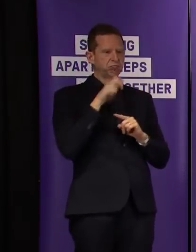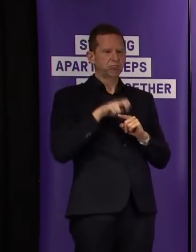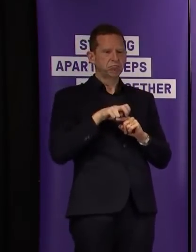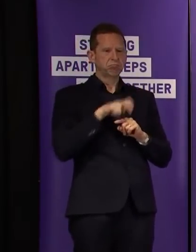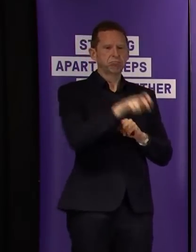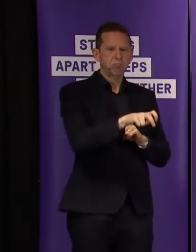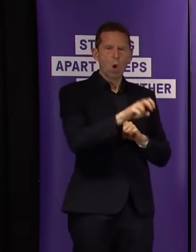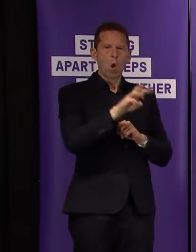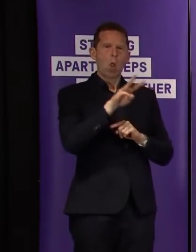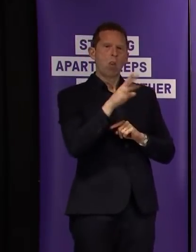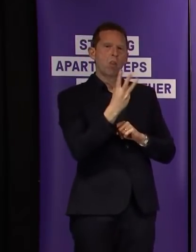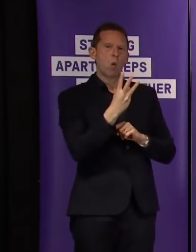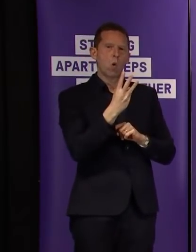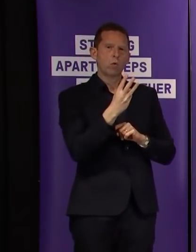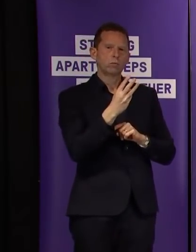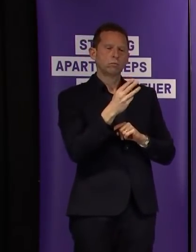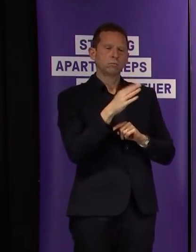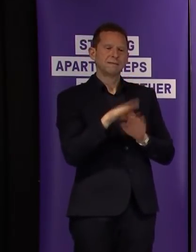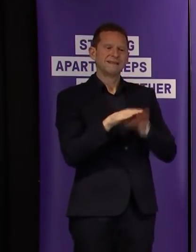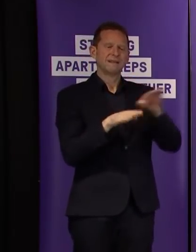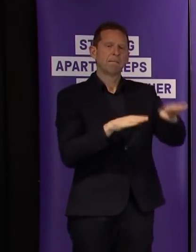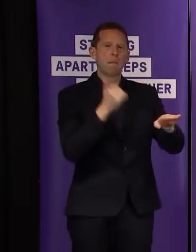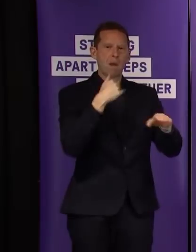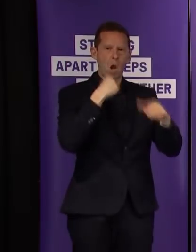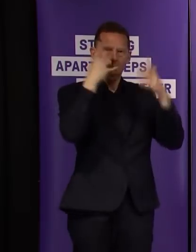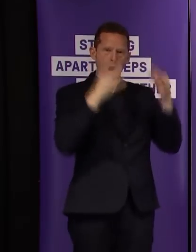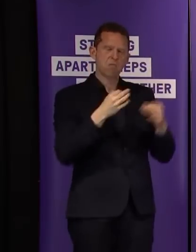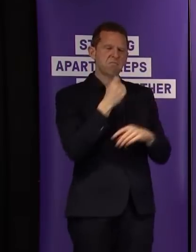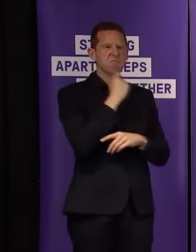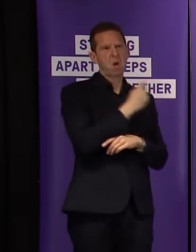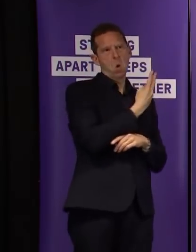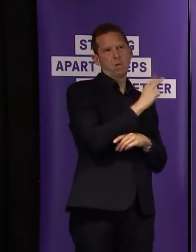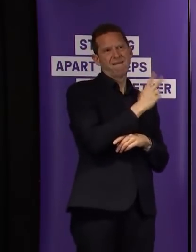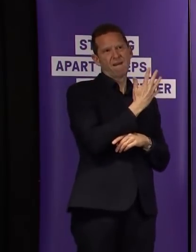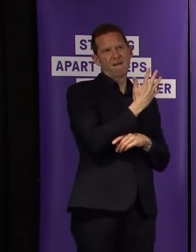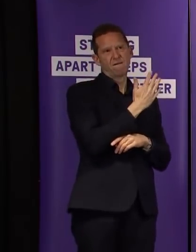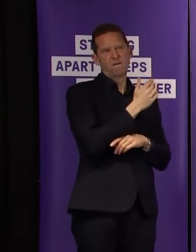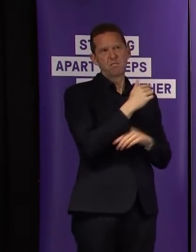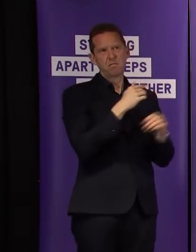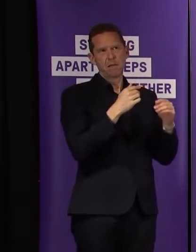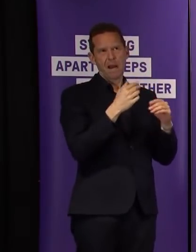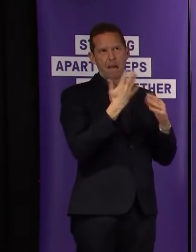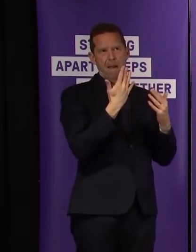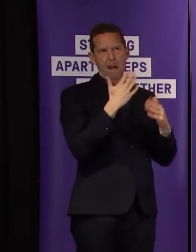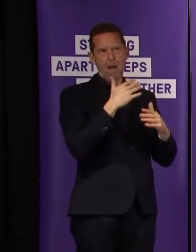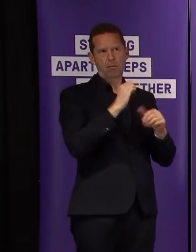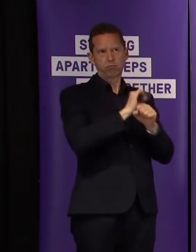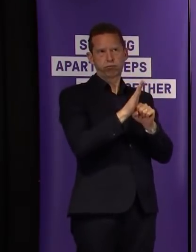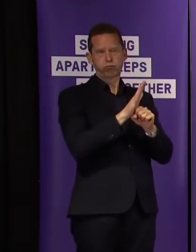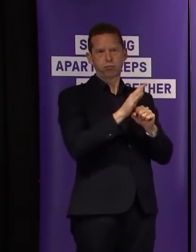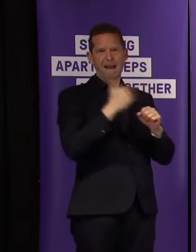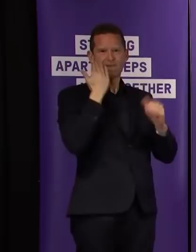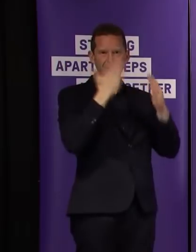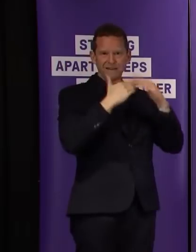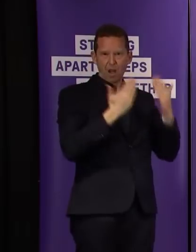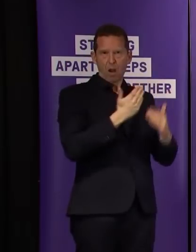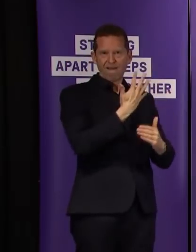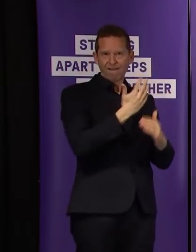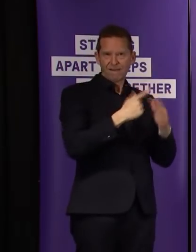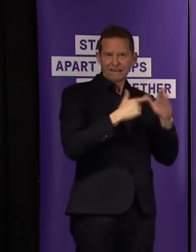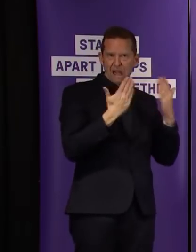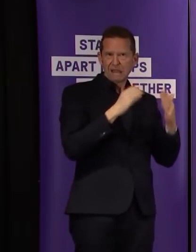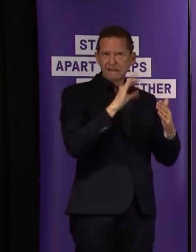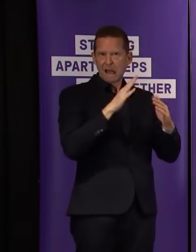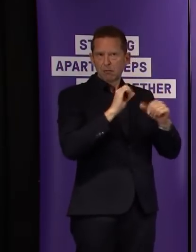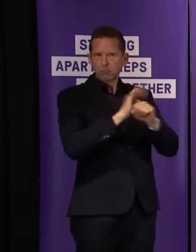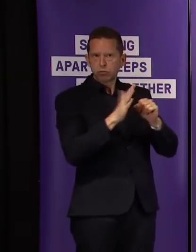step at 25 cases a day or 10 cases a day or 5 cases a day? What this modelling does suggest is